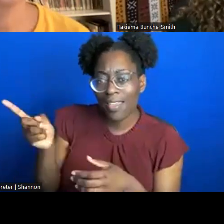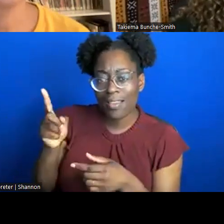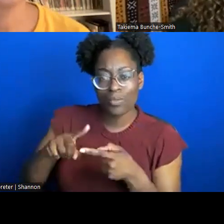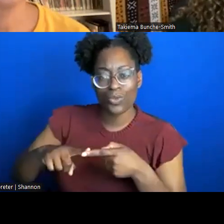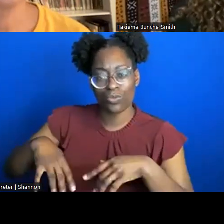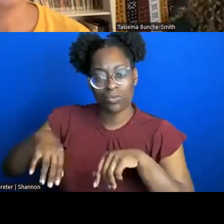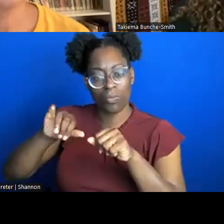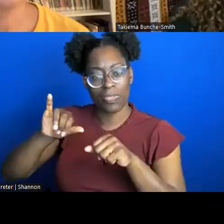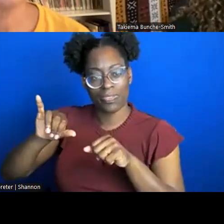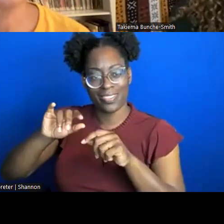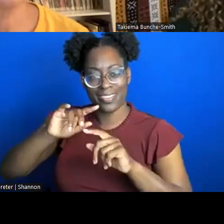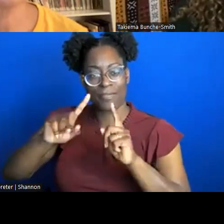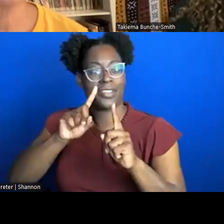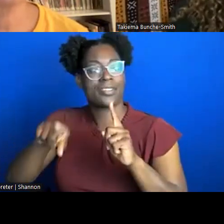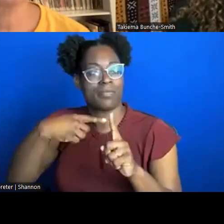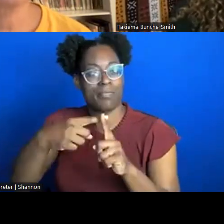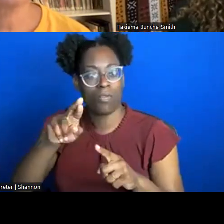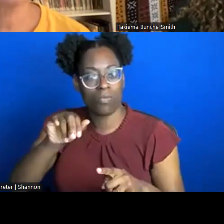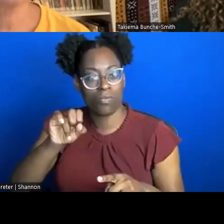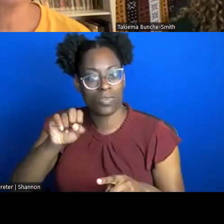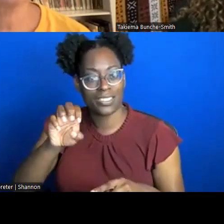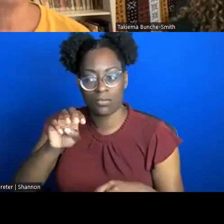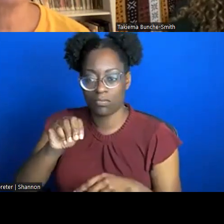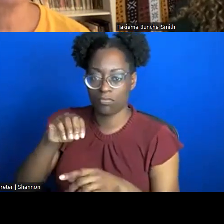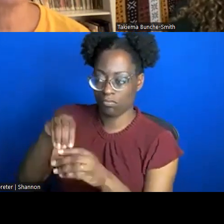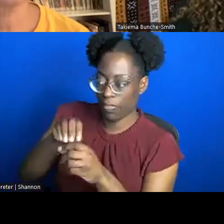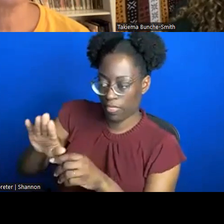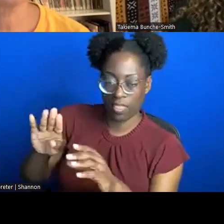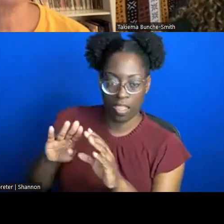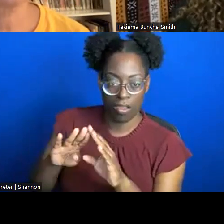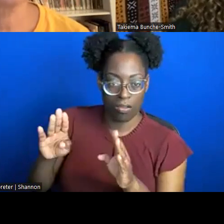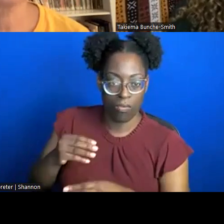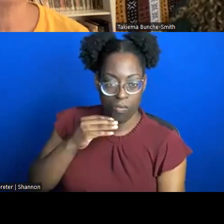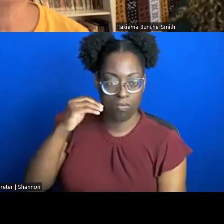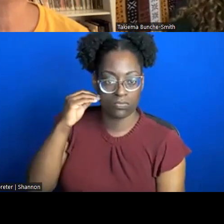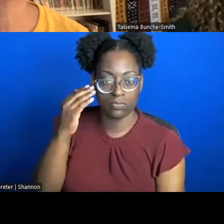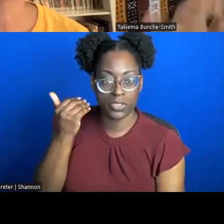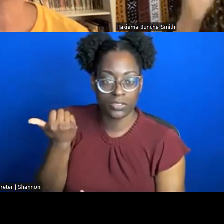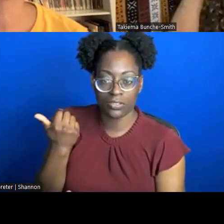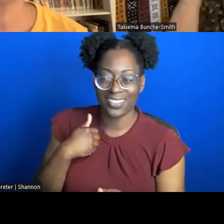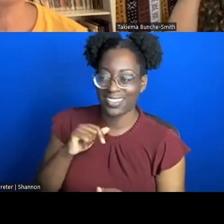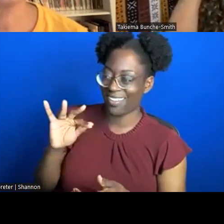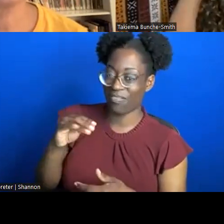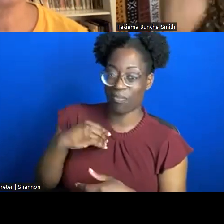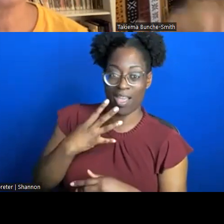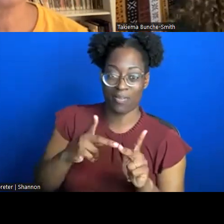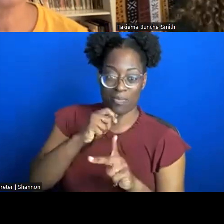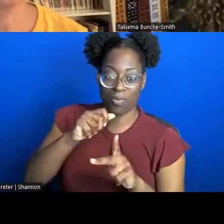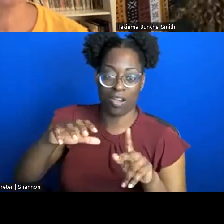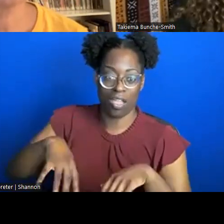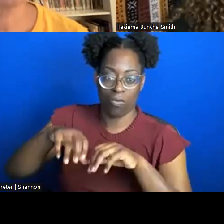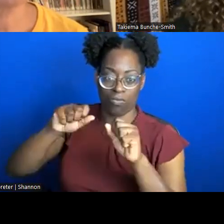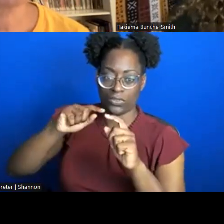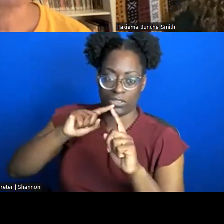change. But we've got to get folks there. And I think, to Ron's point, education is a big piece of it.